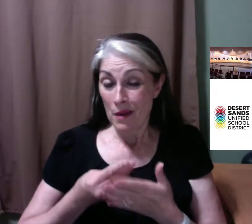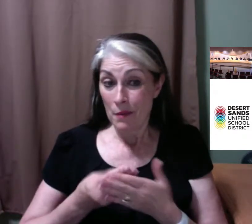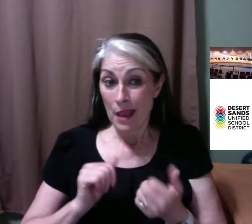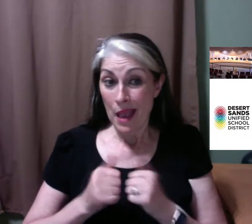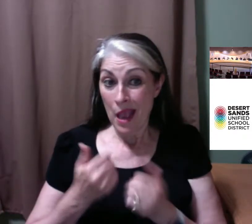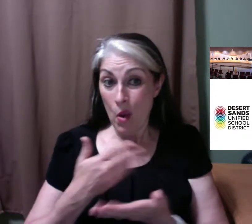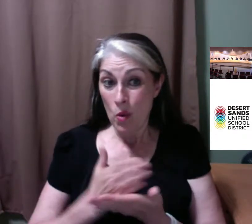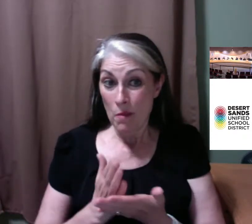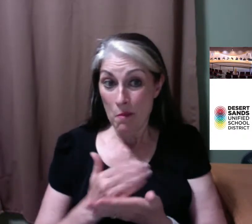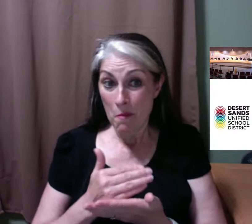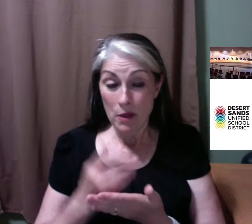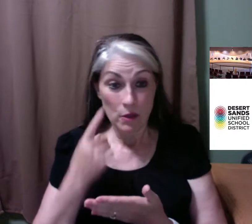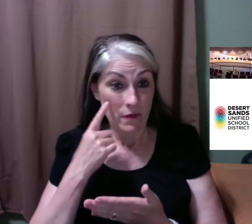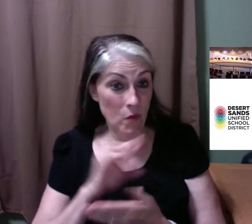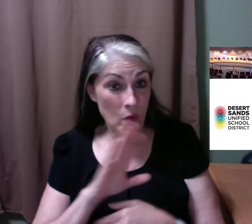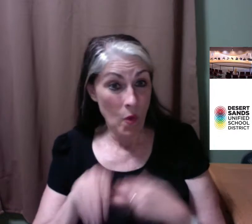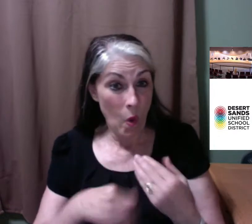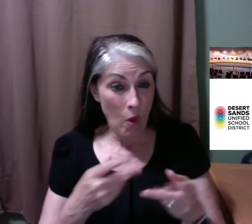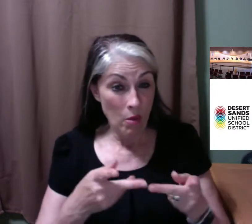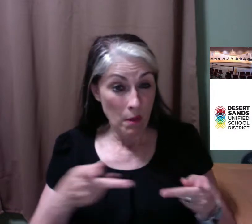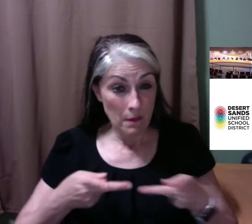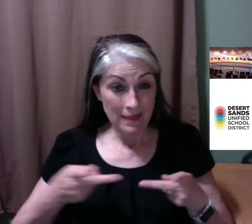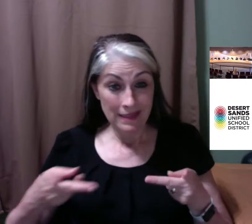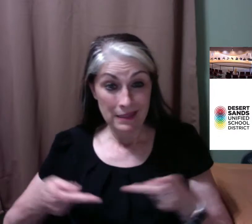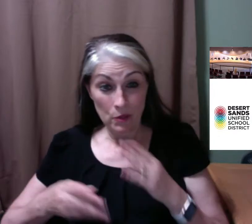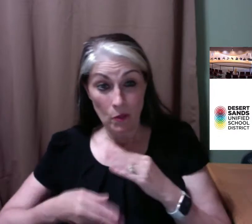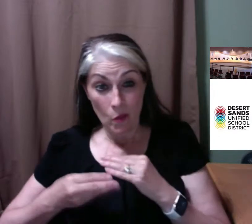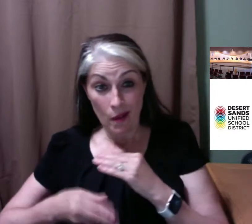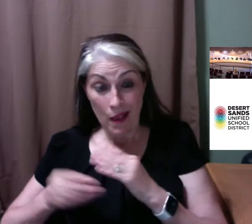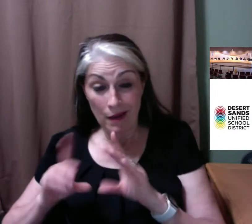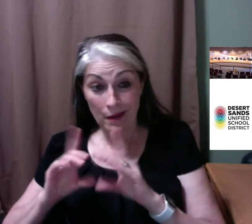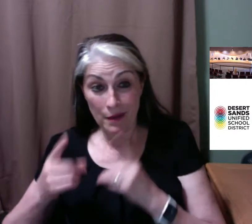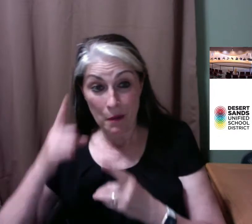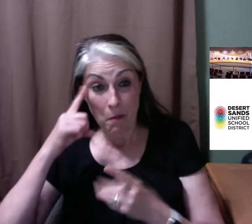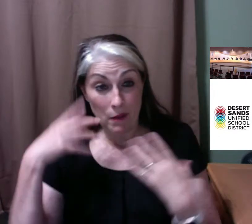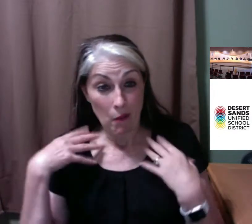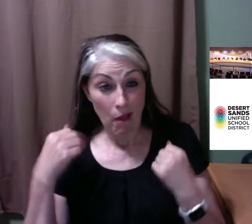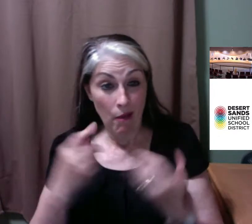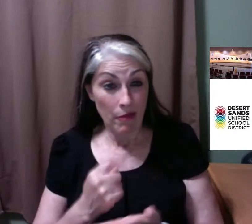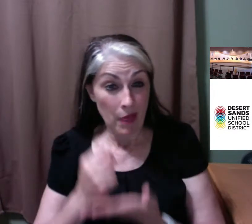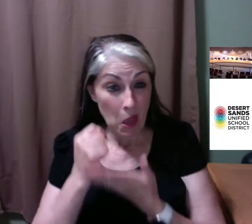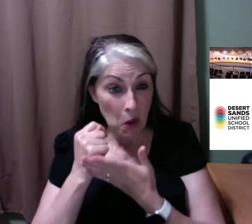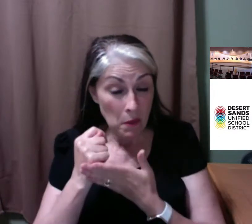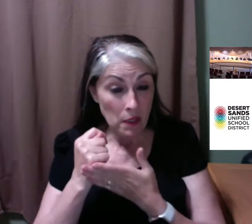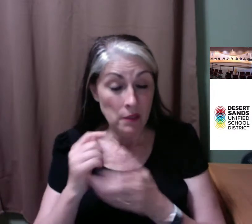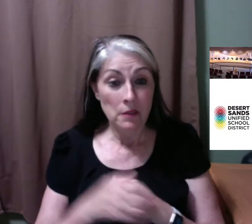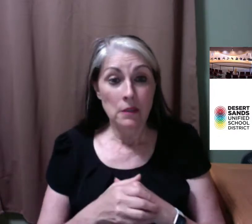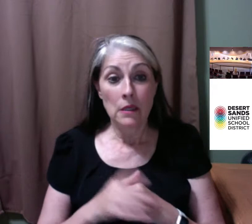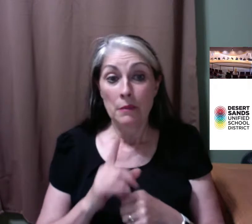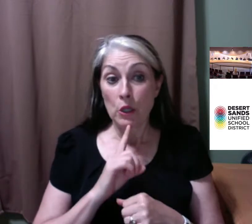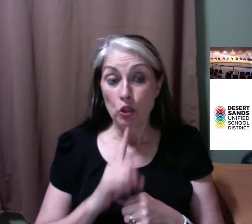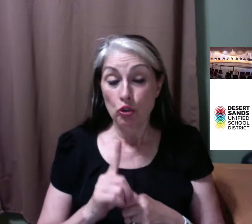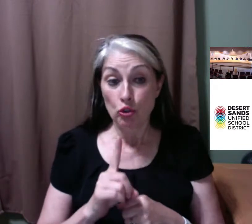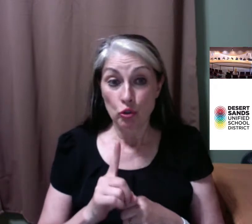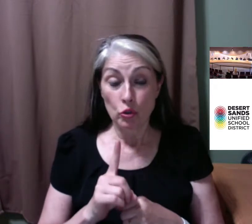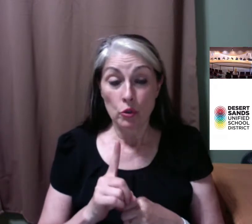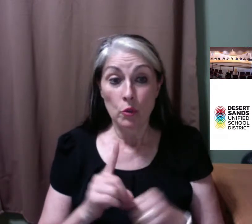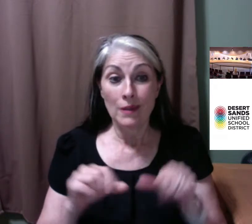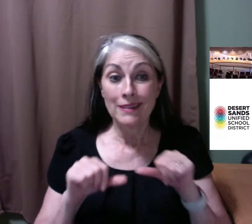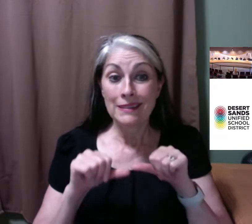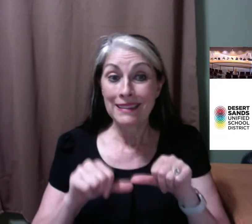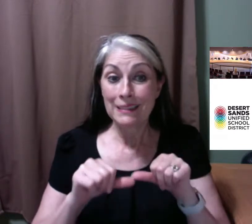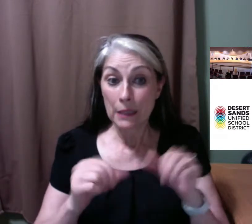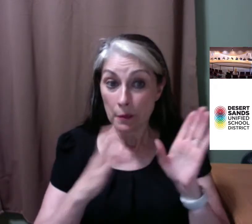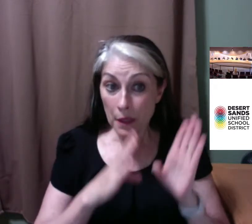were budgeting for all the positions that we were adding in the district, the mental health therapists, about making sure that we have a sustainability plan